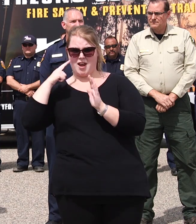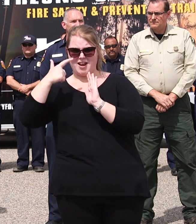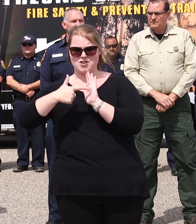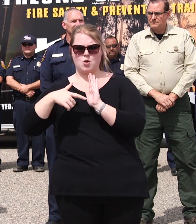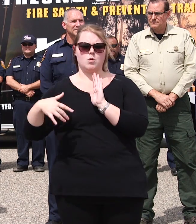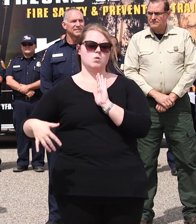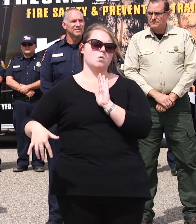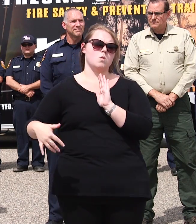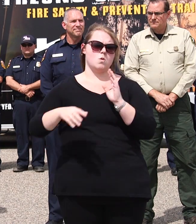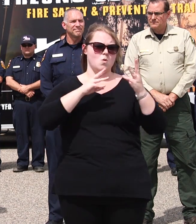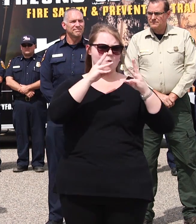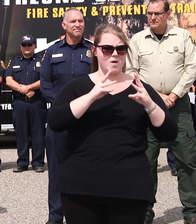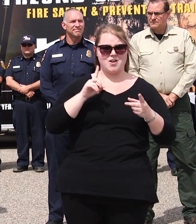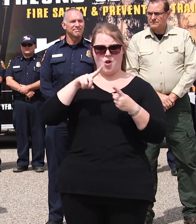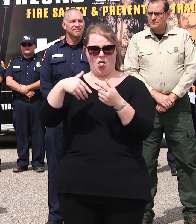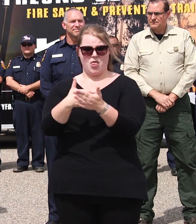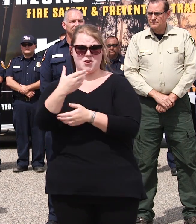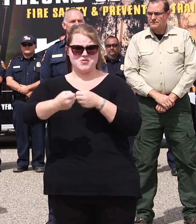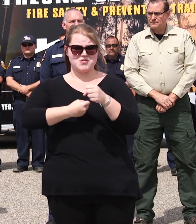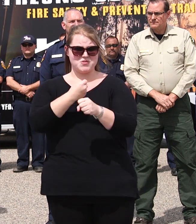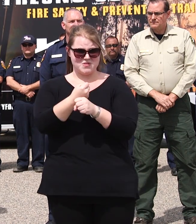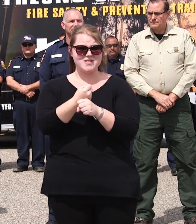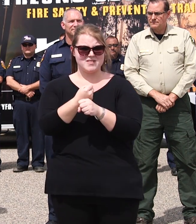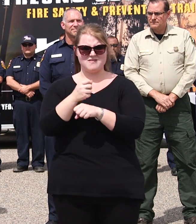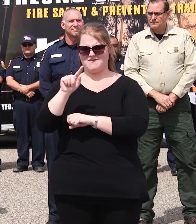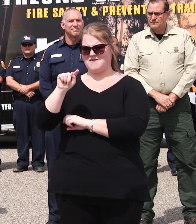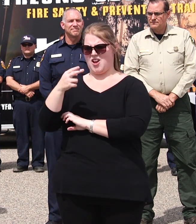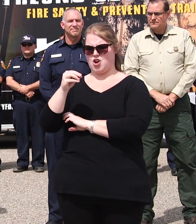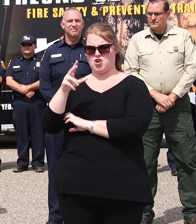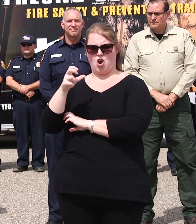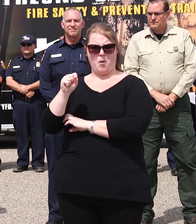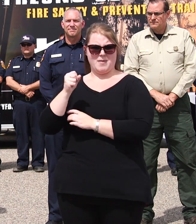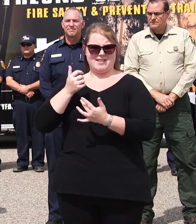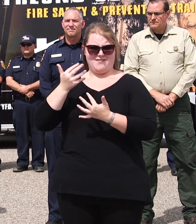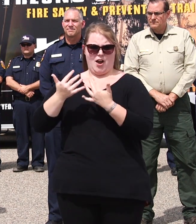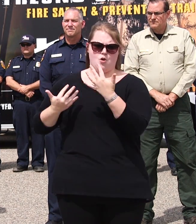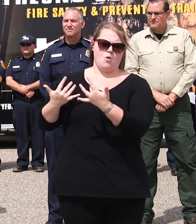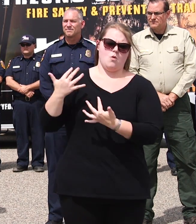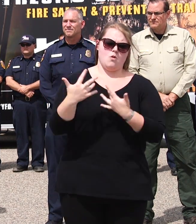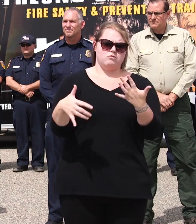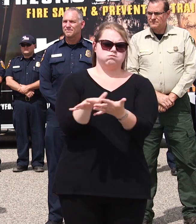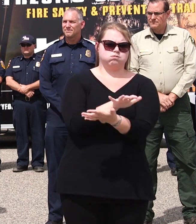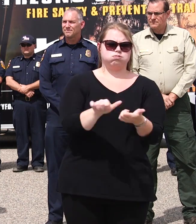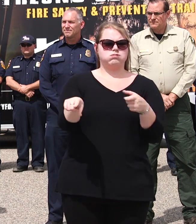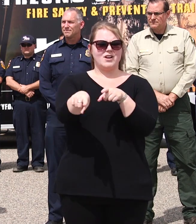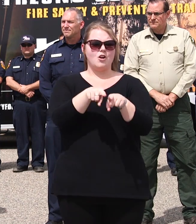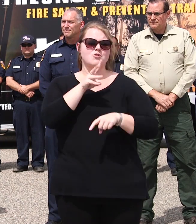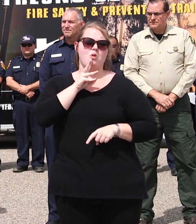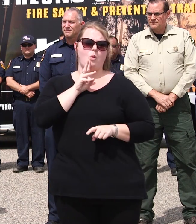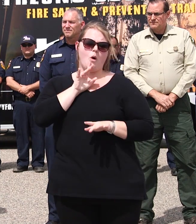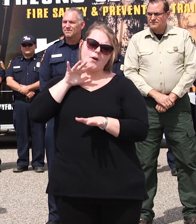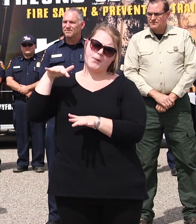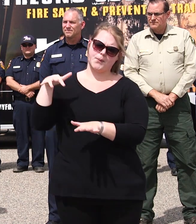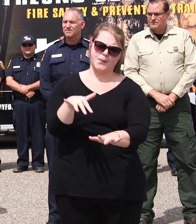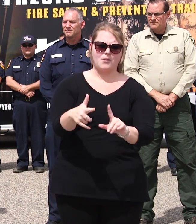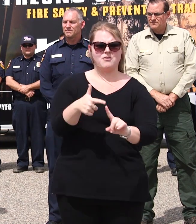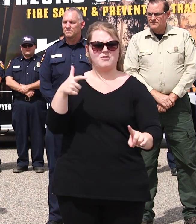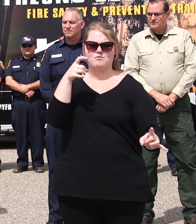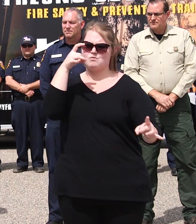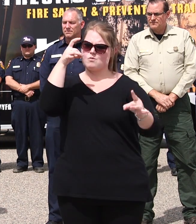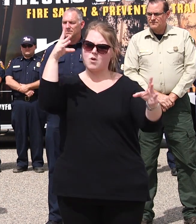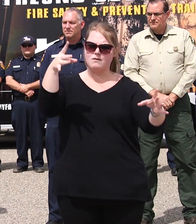winter all the way into the new year during the Thomas Fire, and then the destruction to the watersheds that occurred as a result of that catastrophic